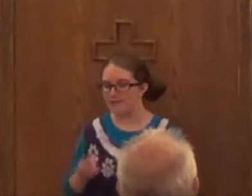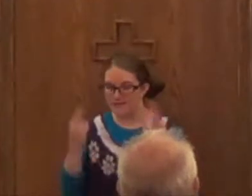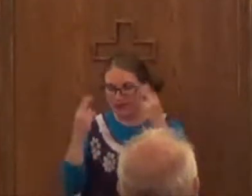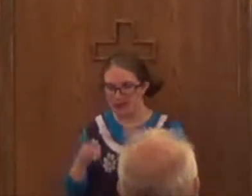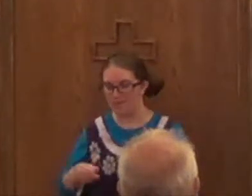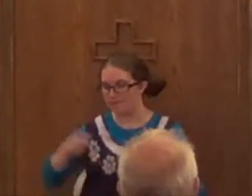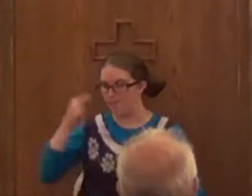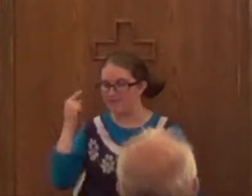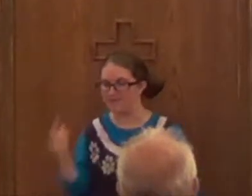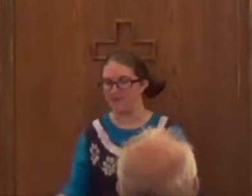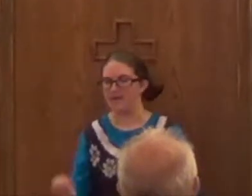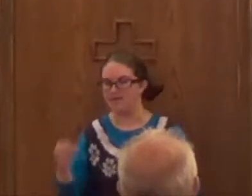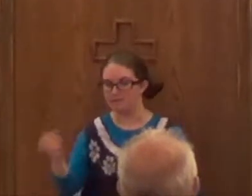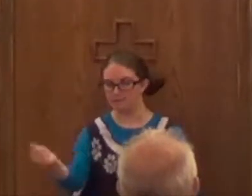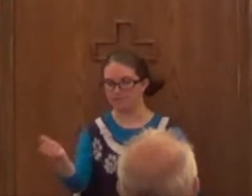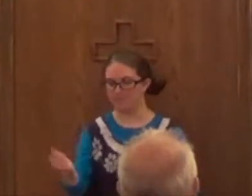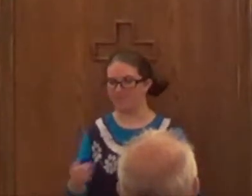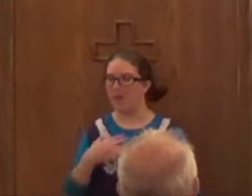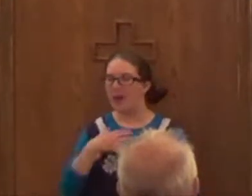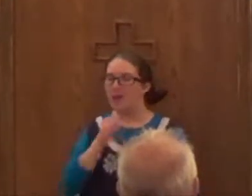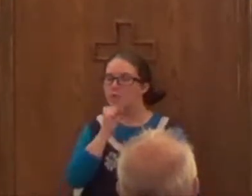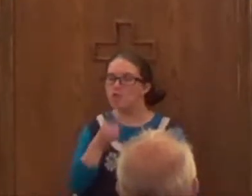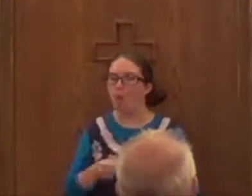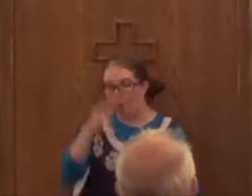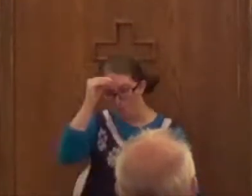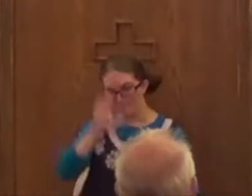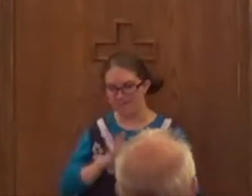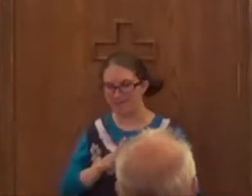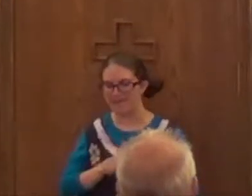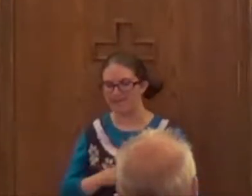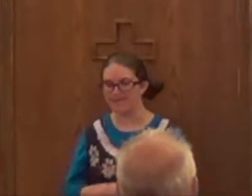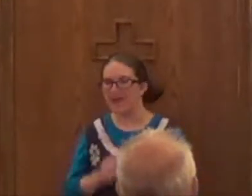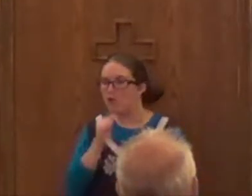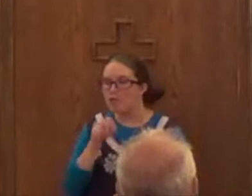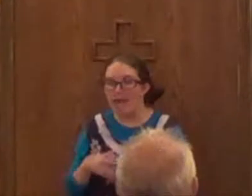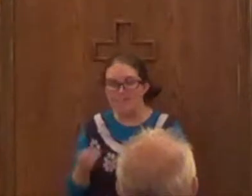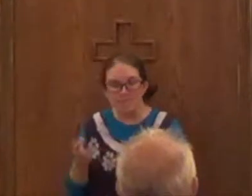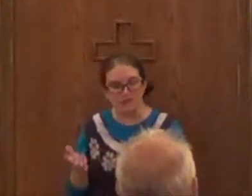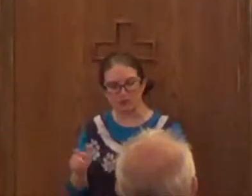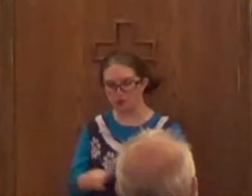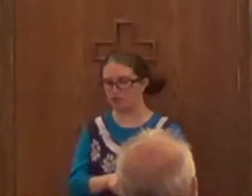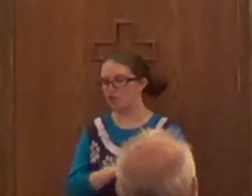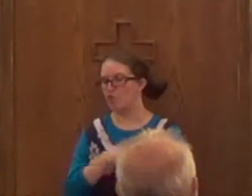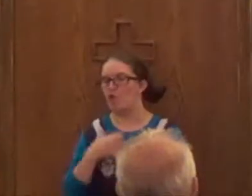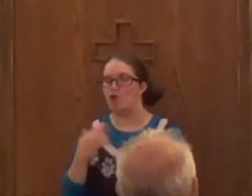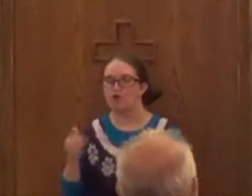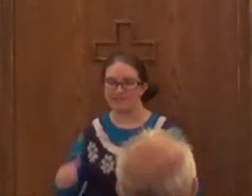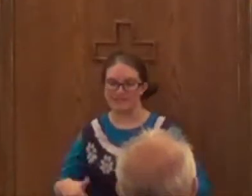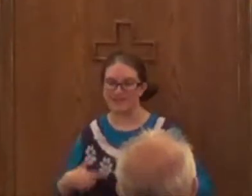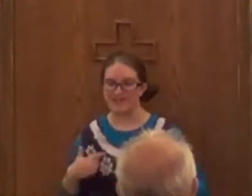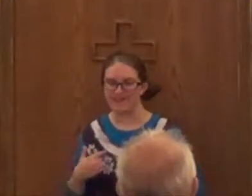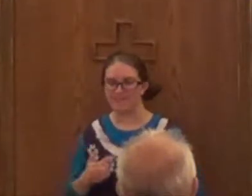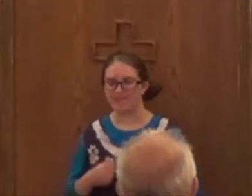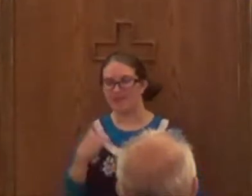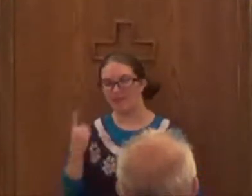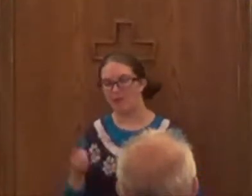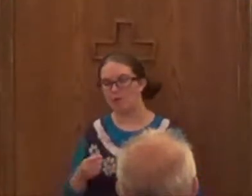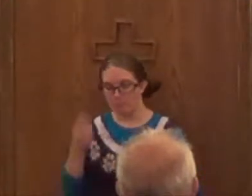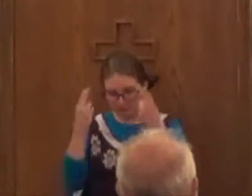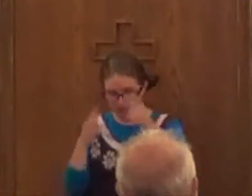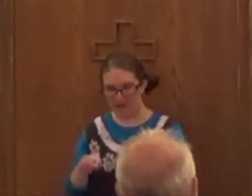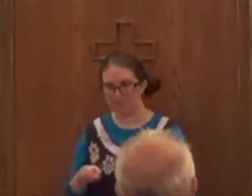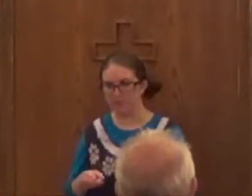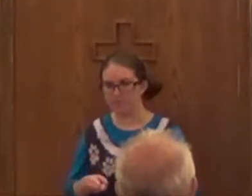then. He thought, I am an old man. I don't have much longer, let alone if it's even going to happen. If it